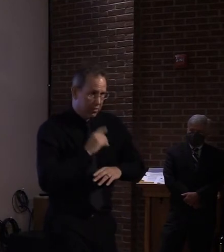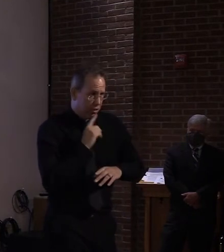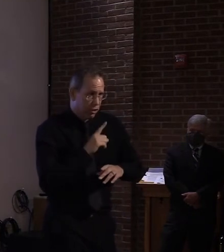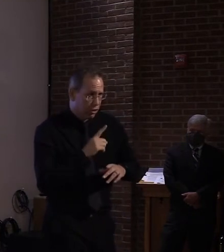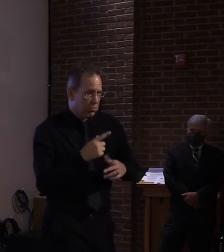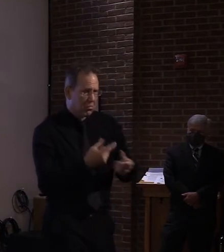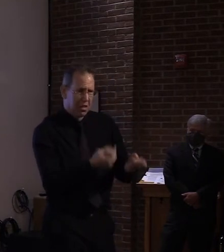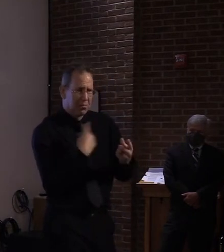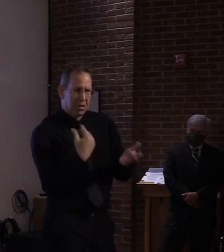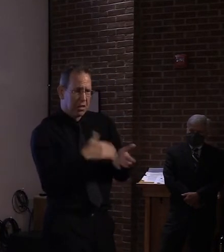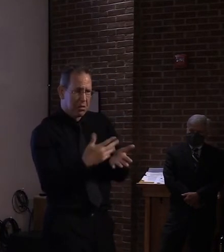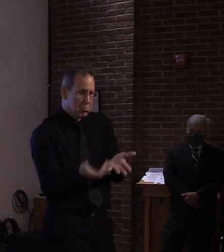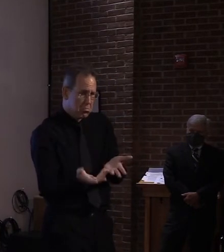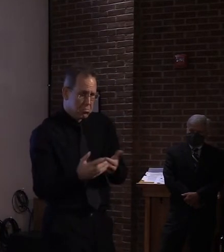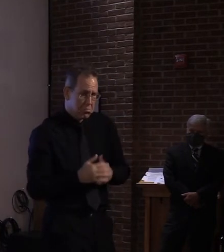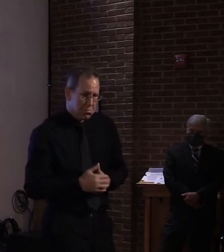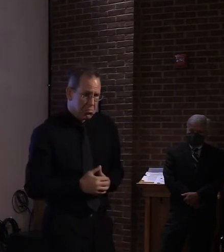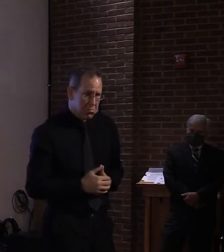again.